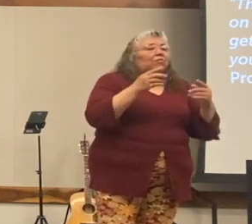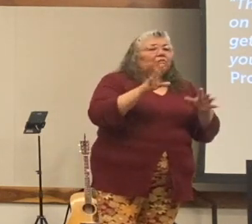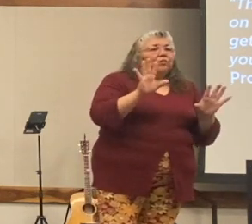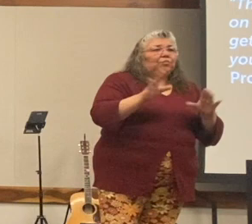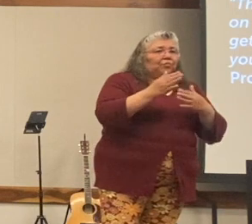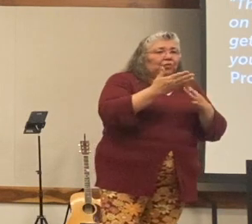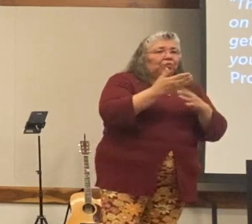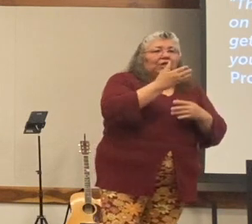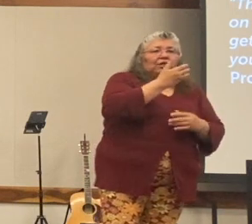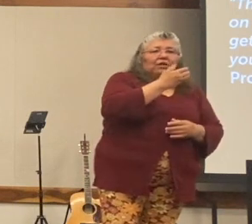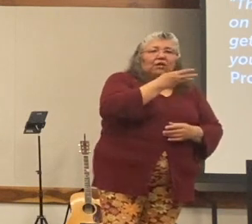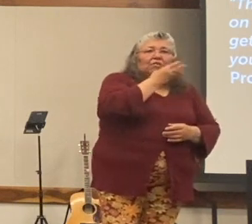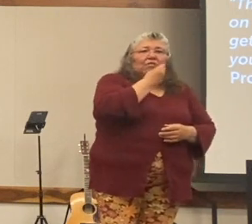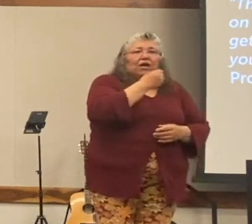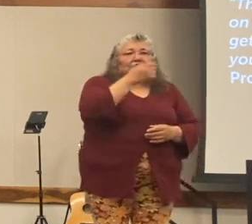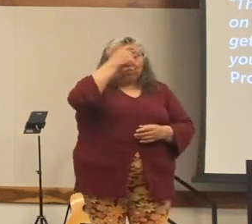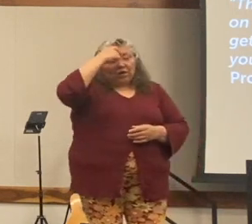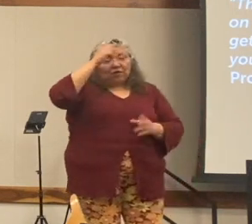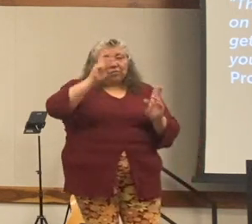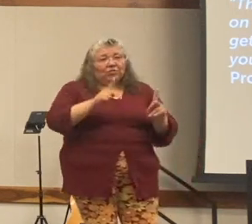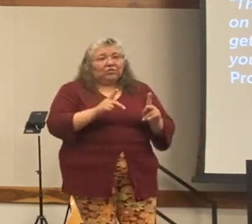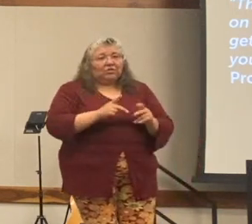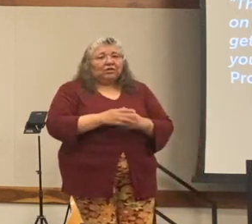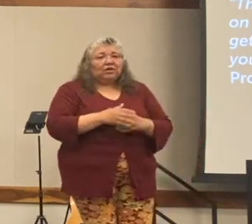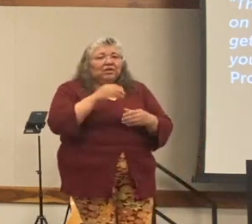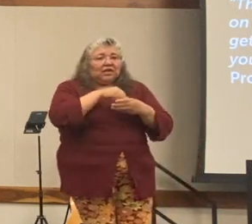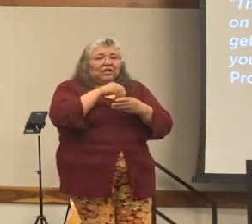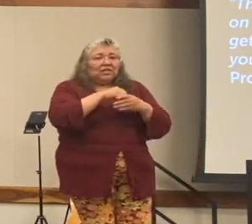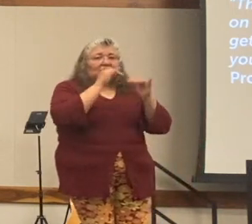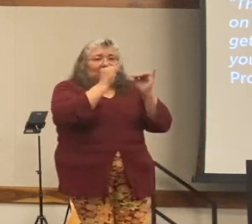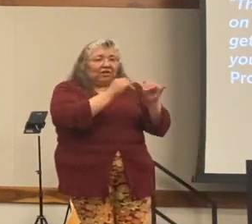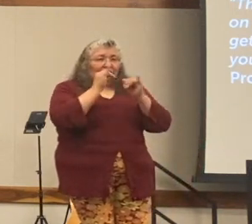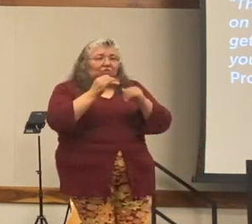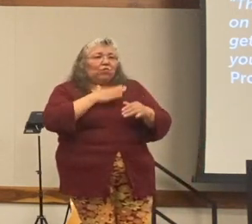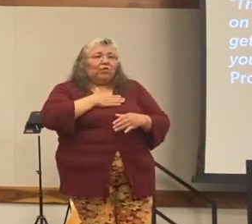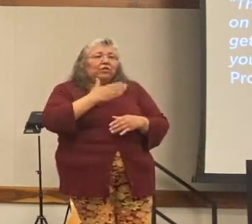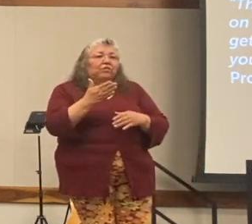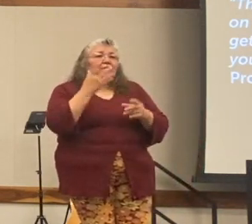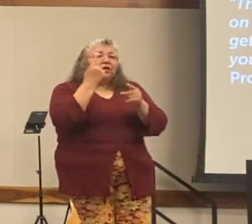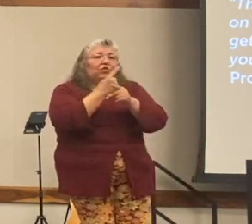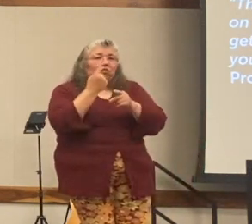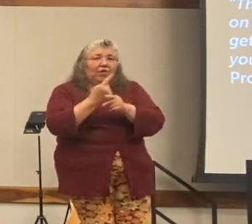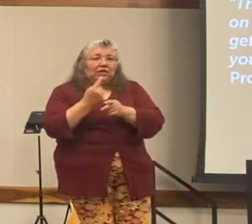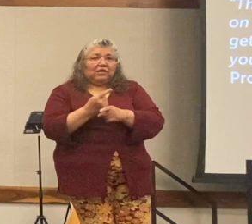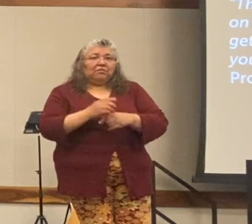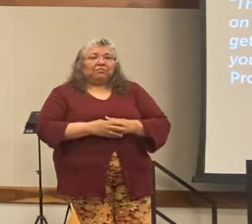mocker and a wise person lies in the individual's willingness to be corrected.